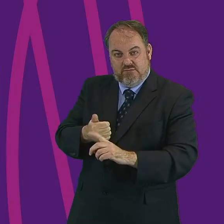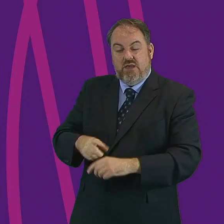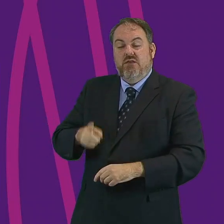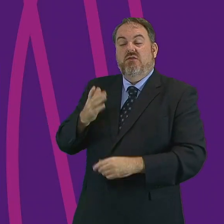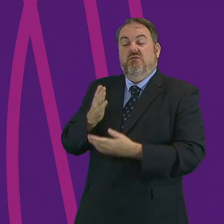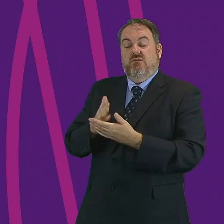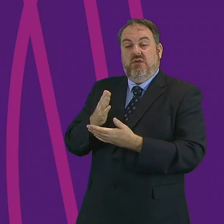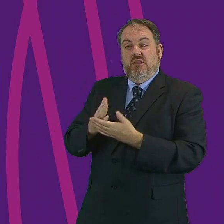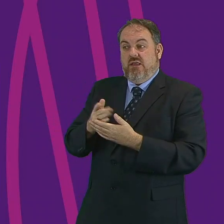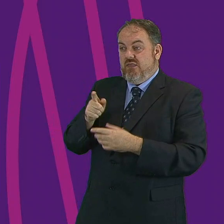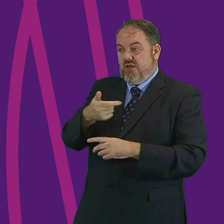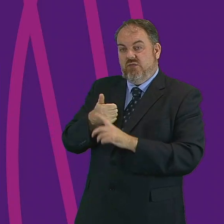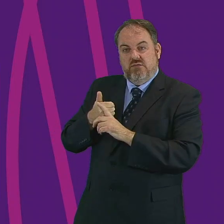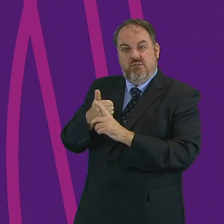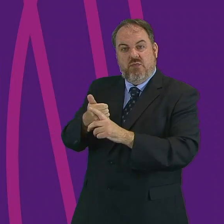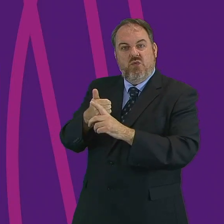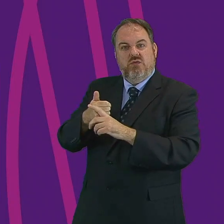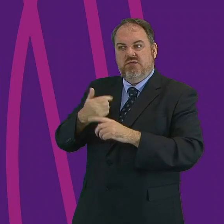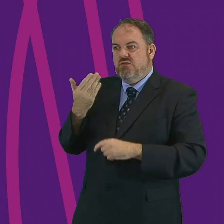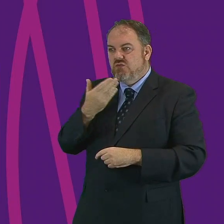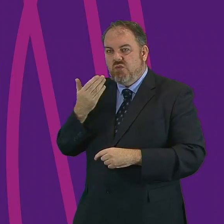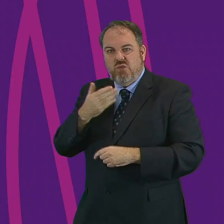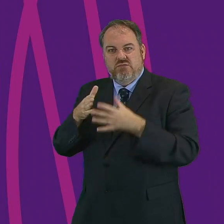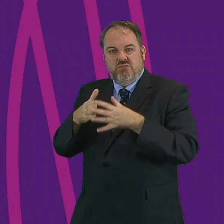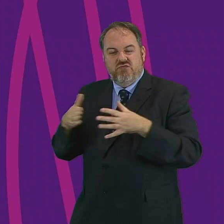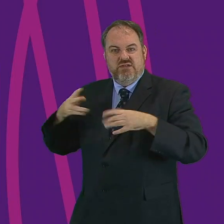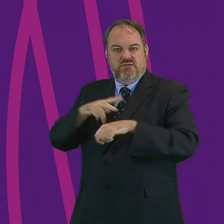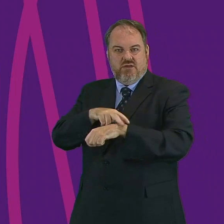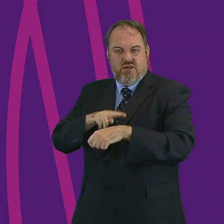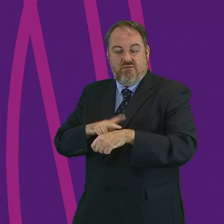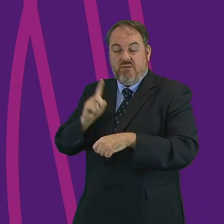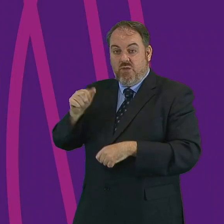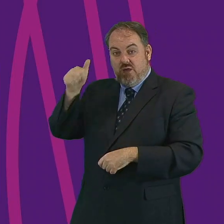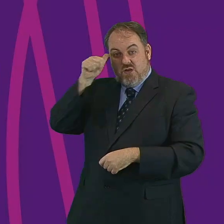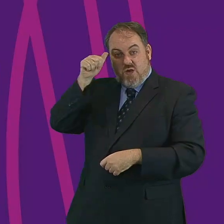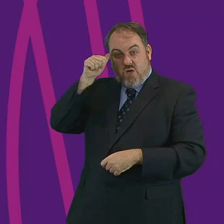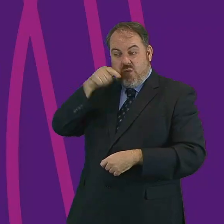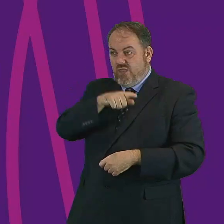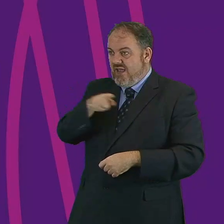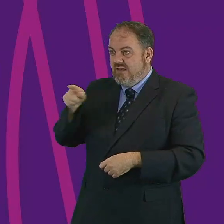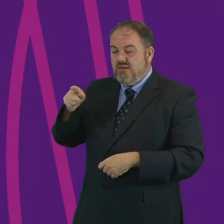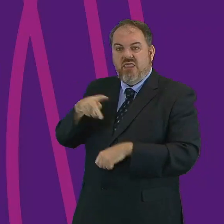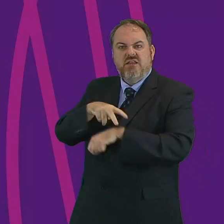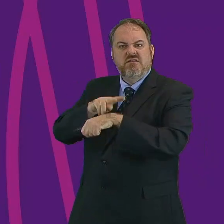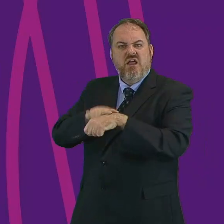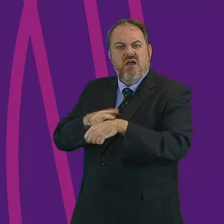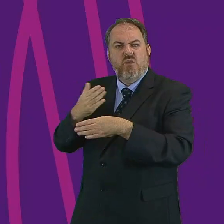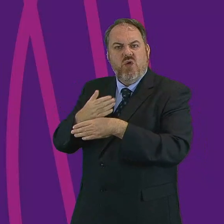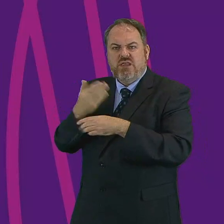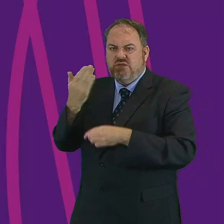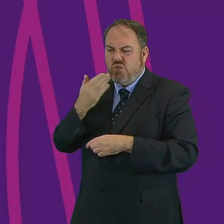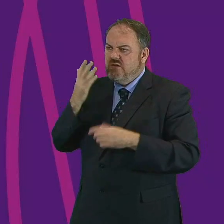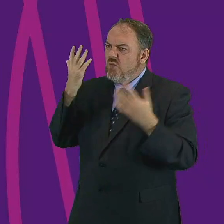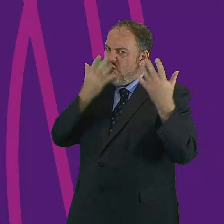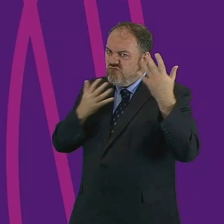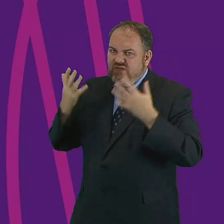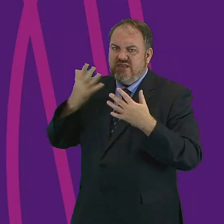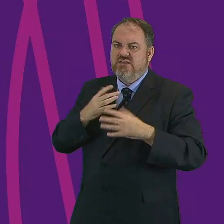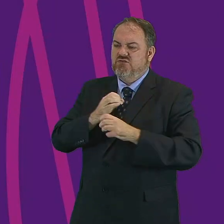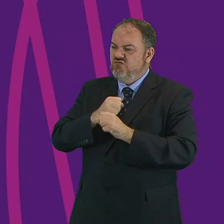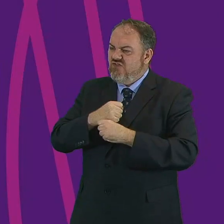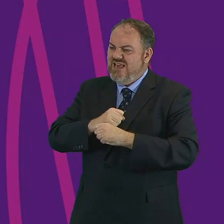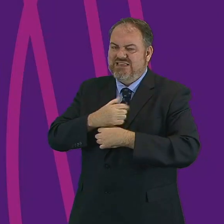indication of the fact that these are not straightforward decisions and they are ones that we do take very, very seriously. Thank you. Can I